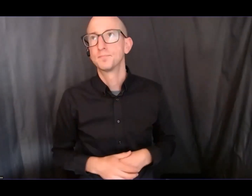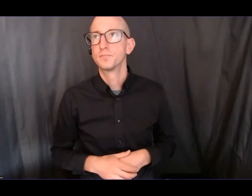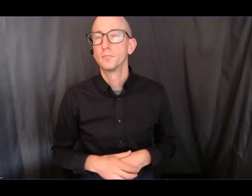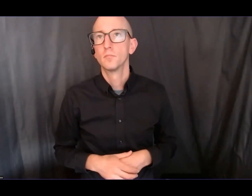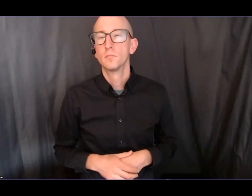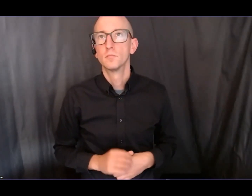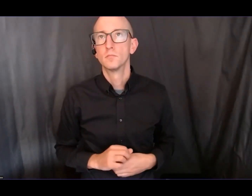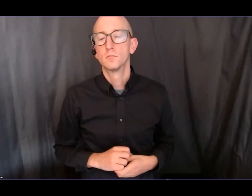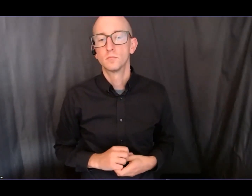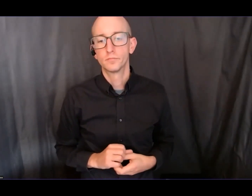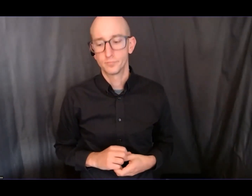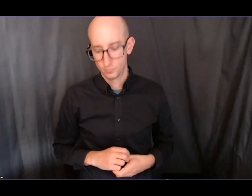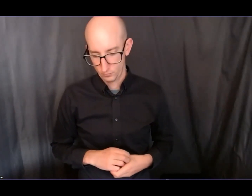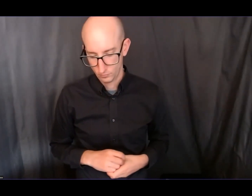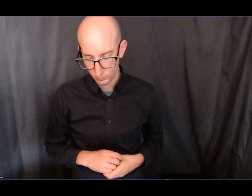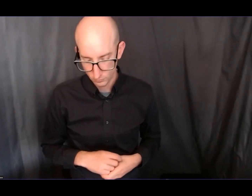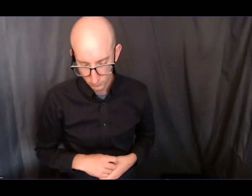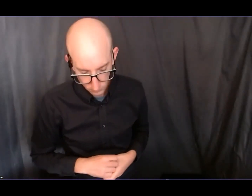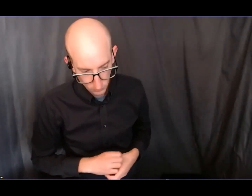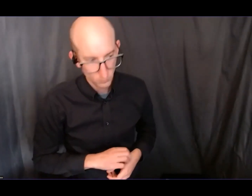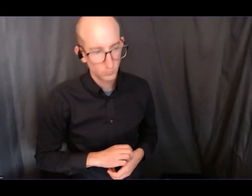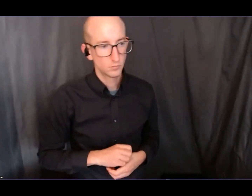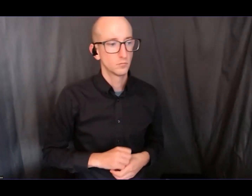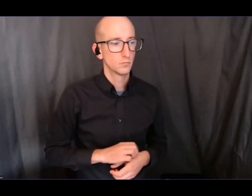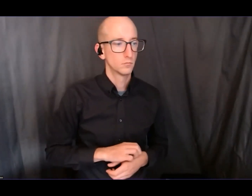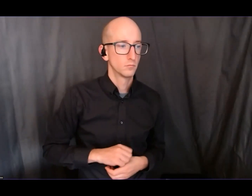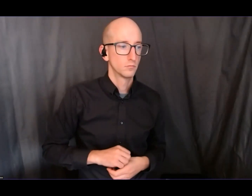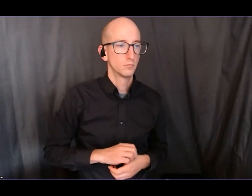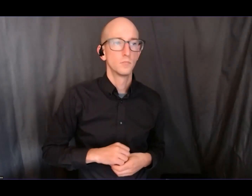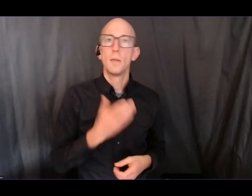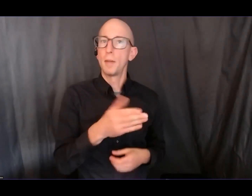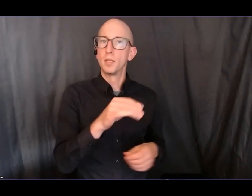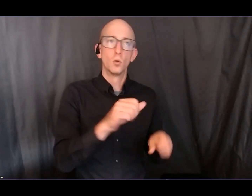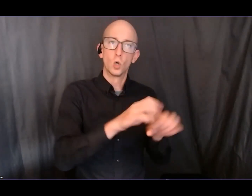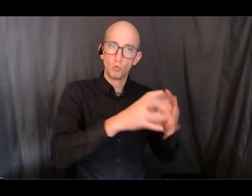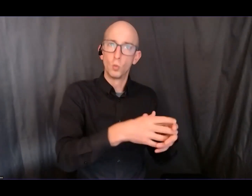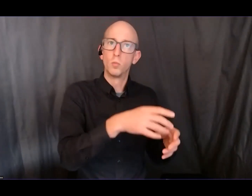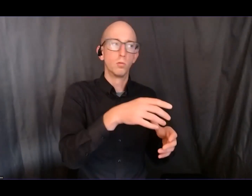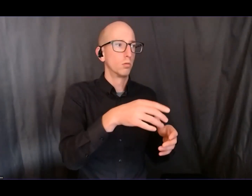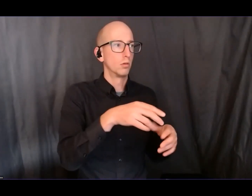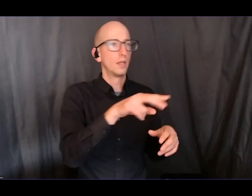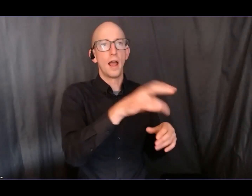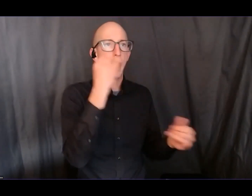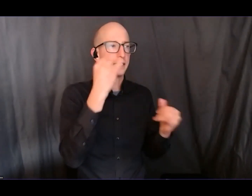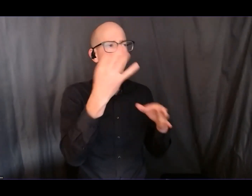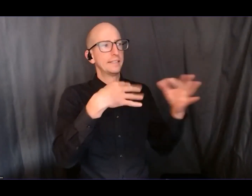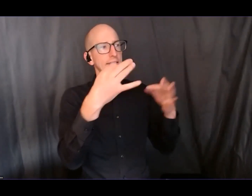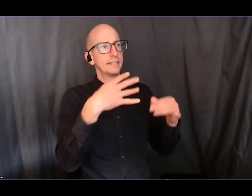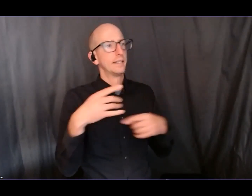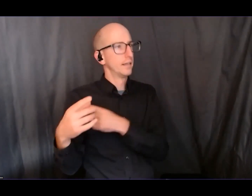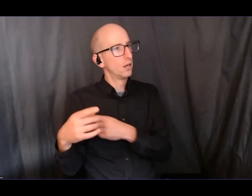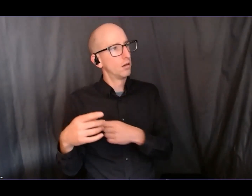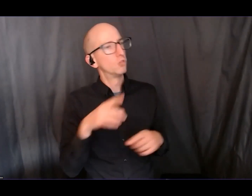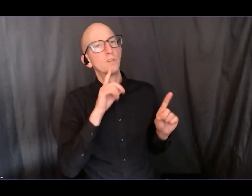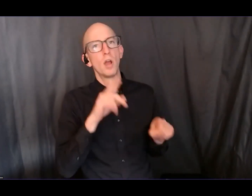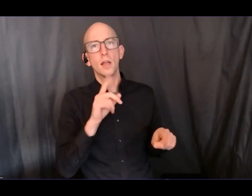council-wide. That's what I was thinking. On yes, that sounds like a good idea, or no, that, you know, sort of react to that. So that was my thinking